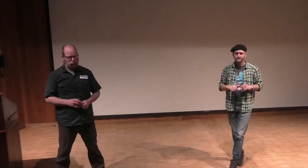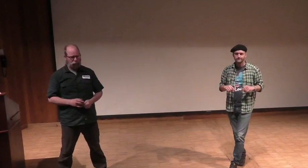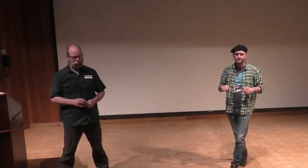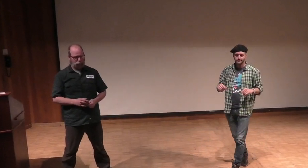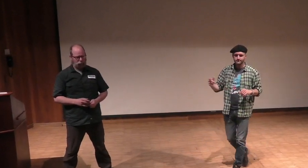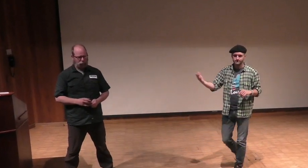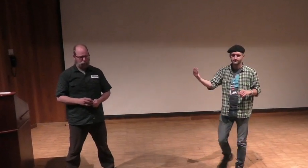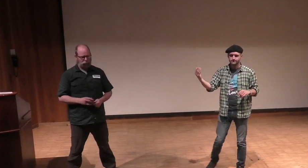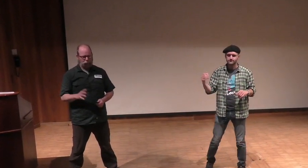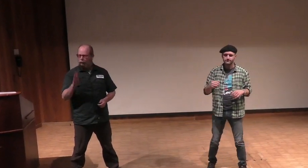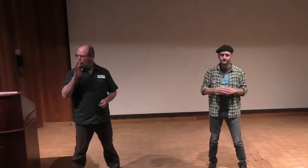You can speak.